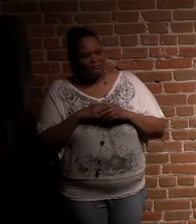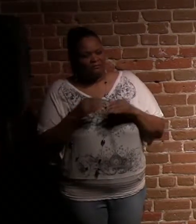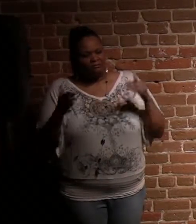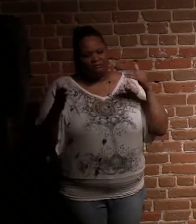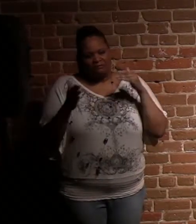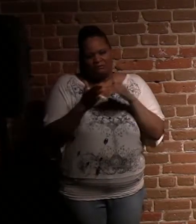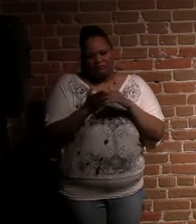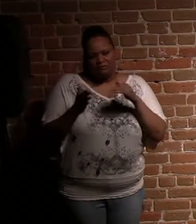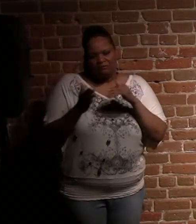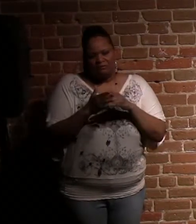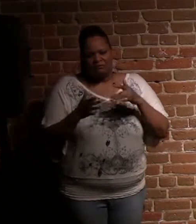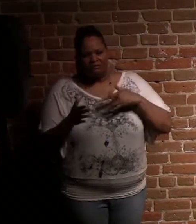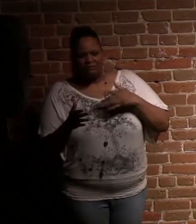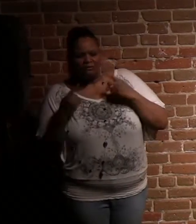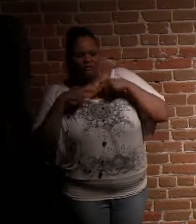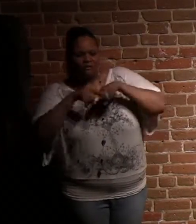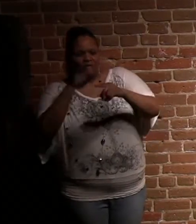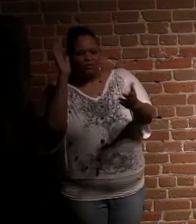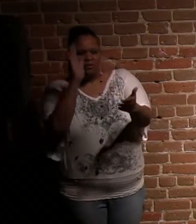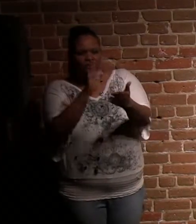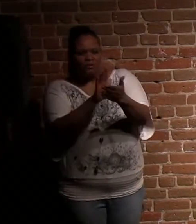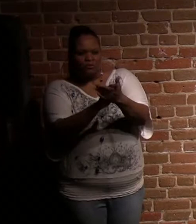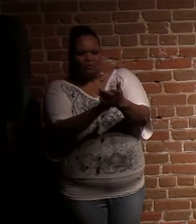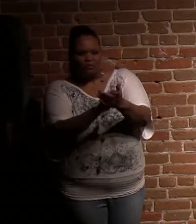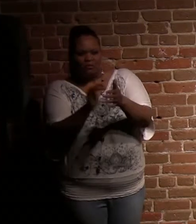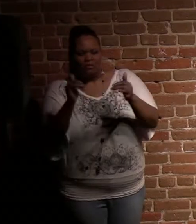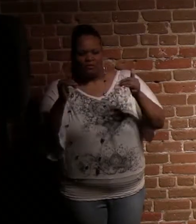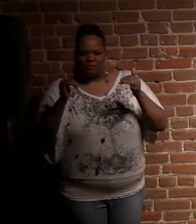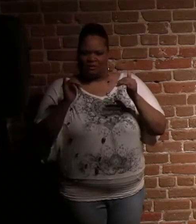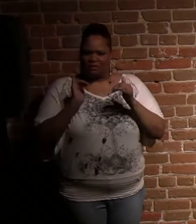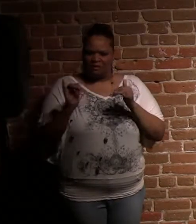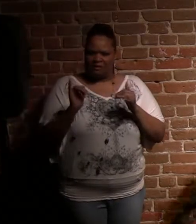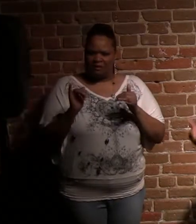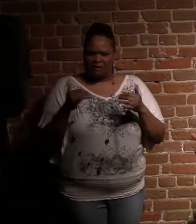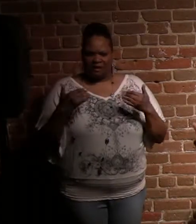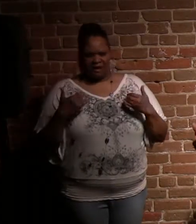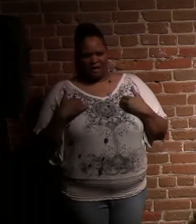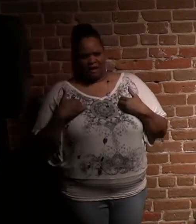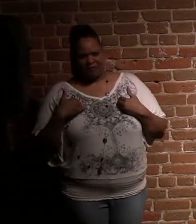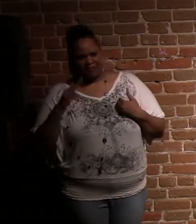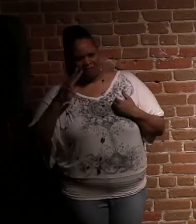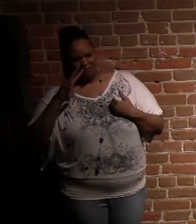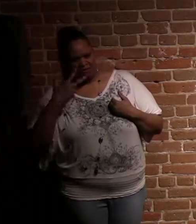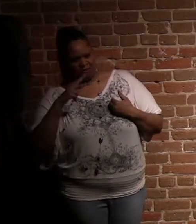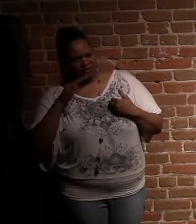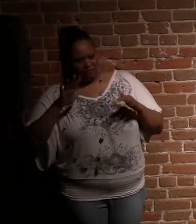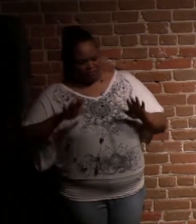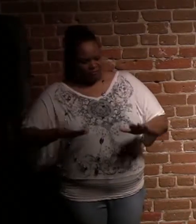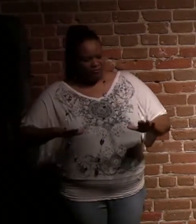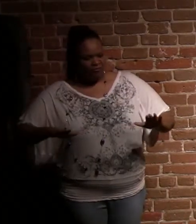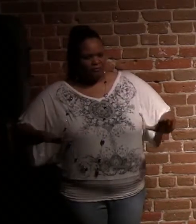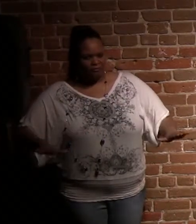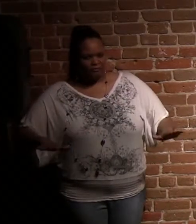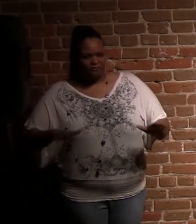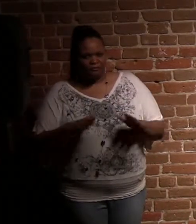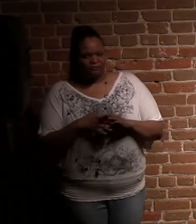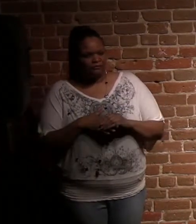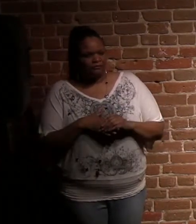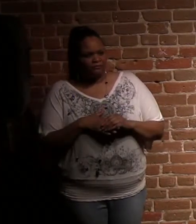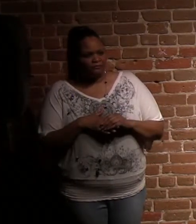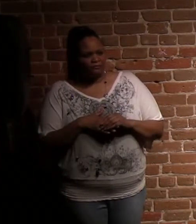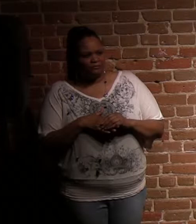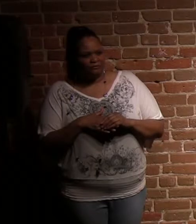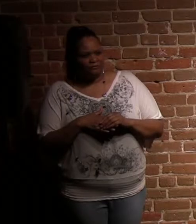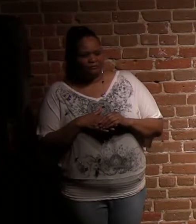often felt during my marriage like I had a third child. I actually have two. Like I had a third child. And that's a